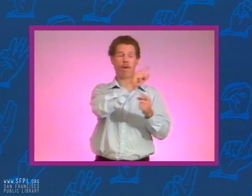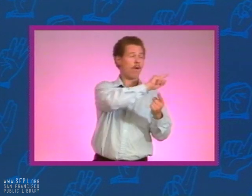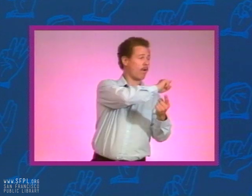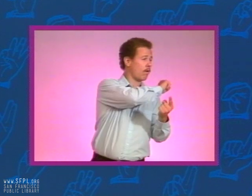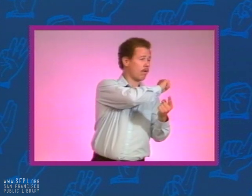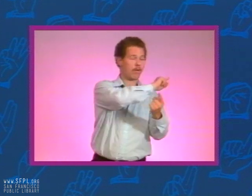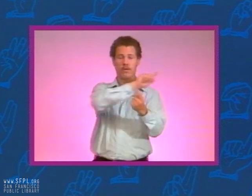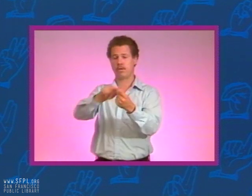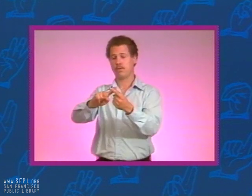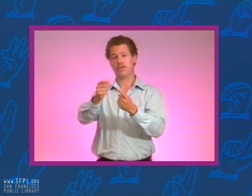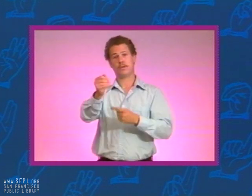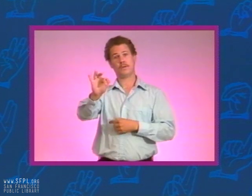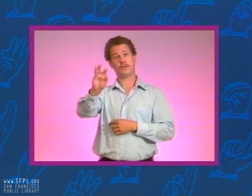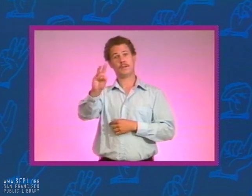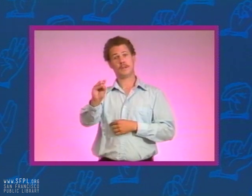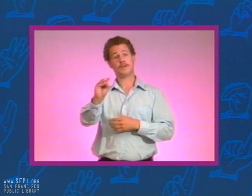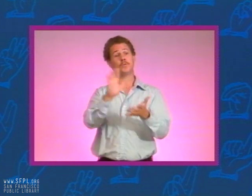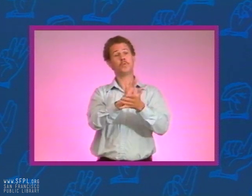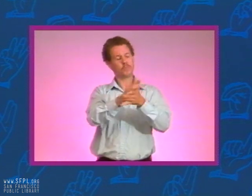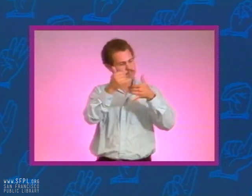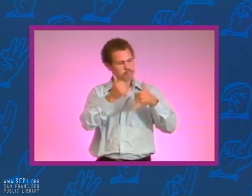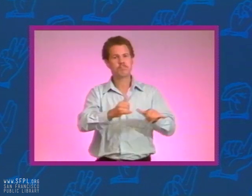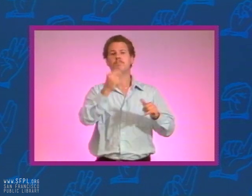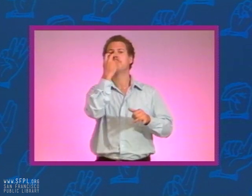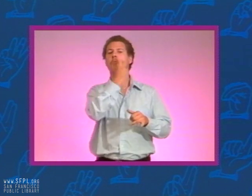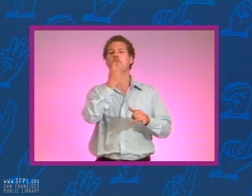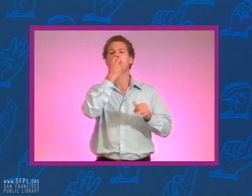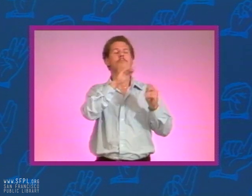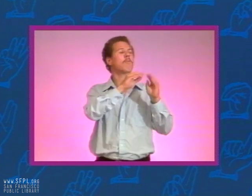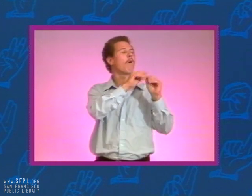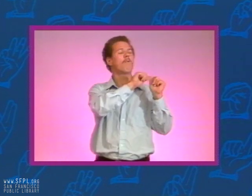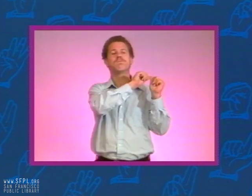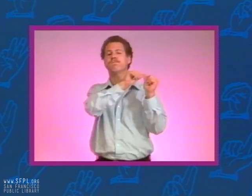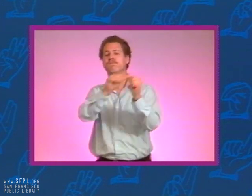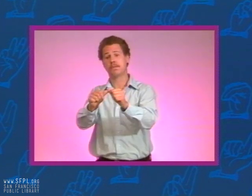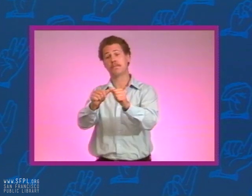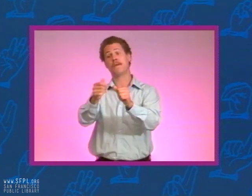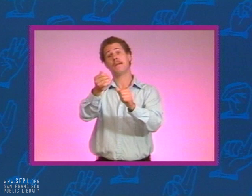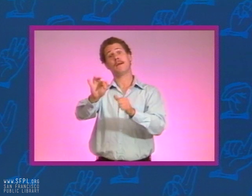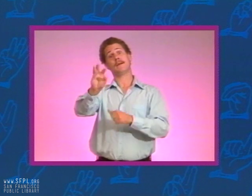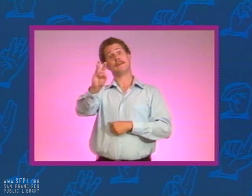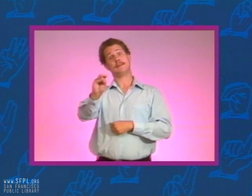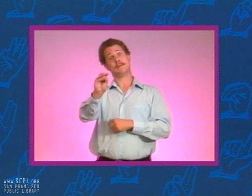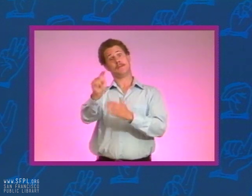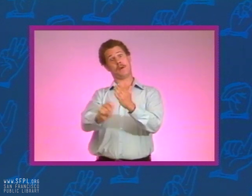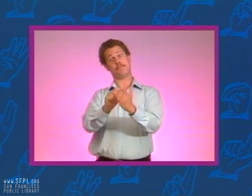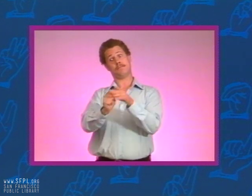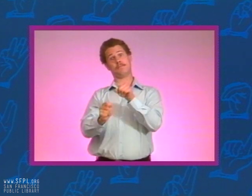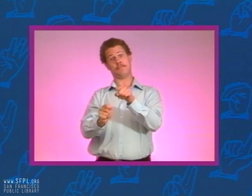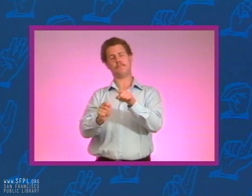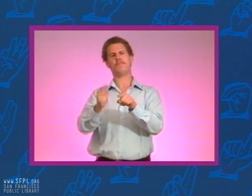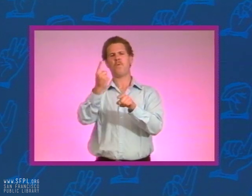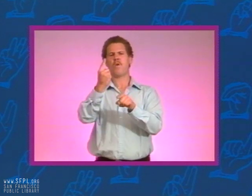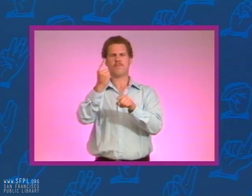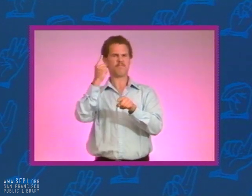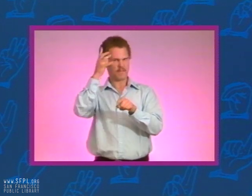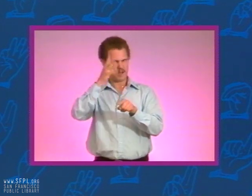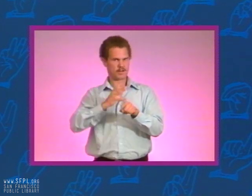Yet oralism continued to flourish from that time. During the 1960s, linguist William Stokey took